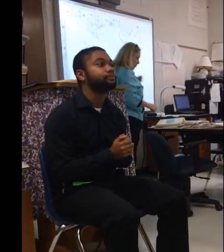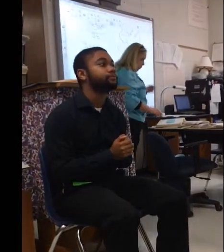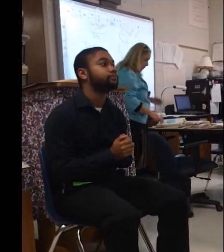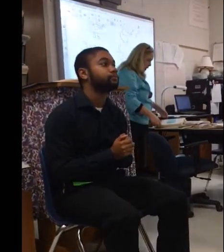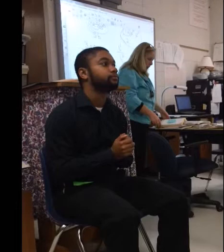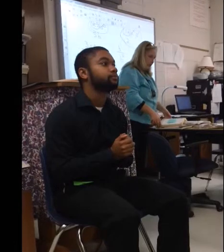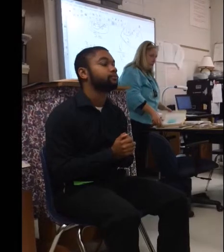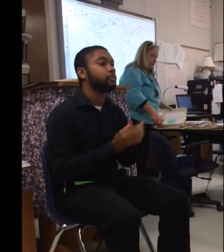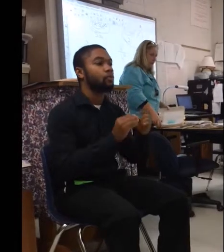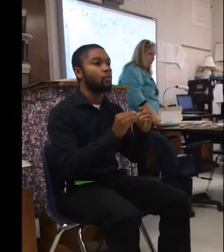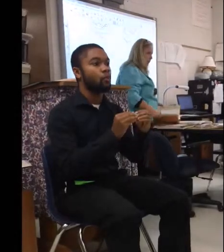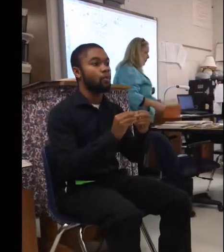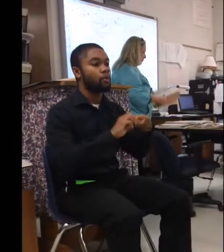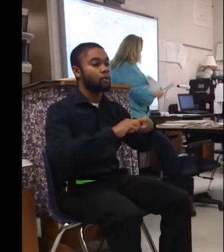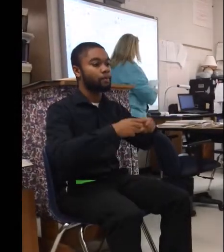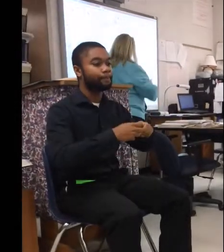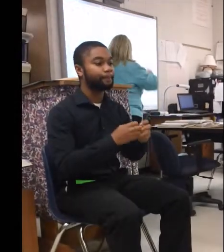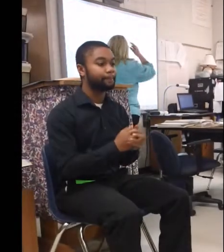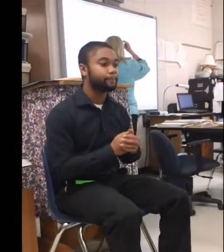Okay, one more problem.